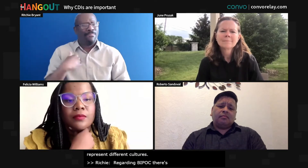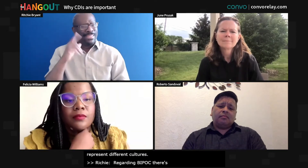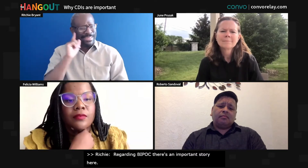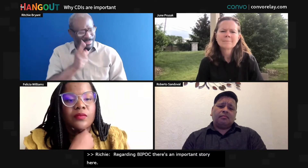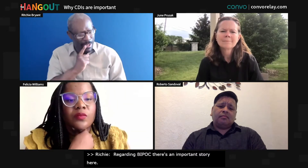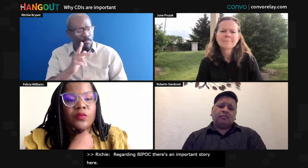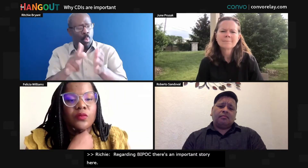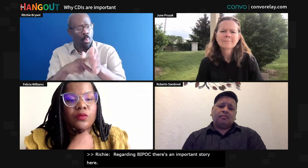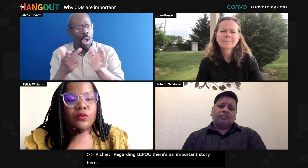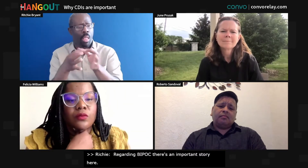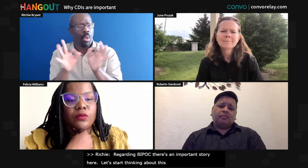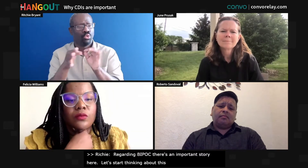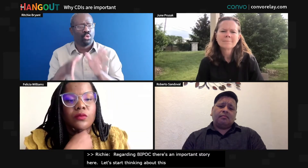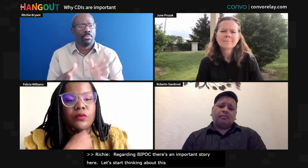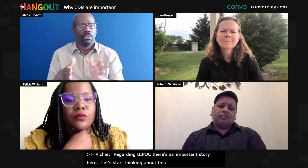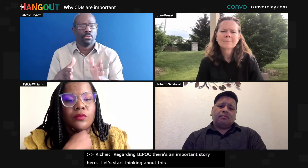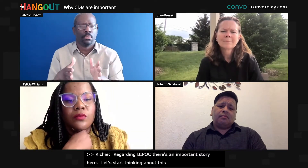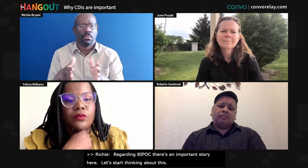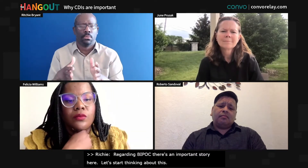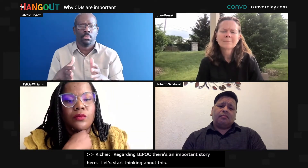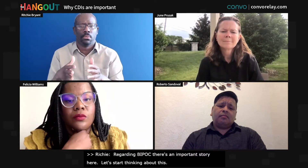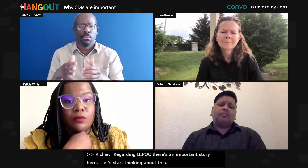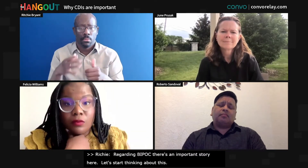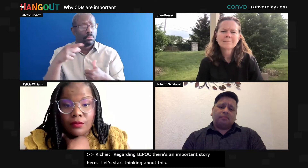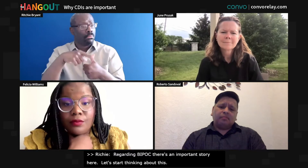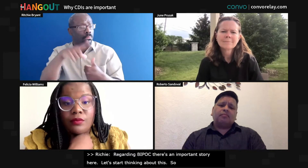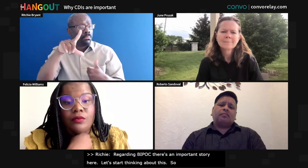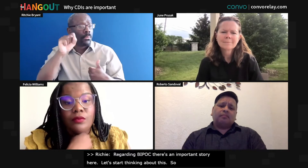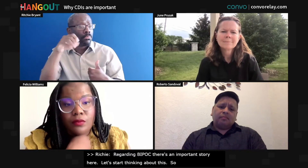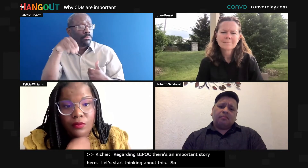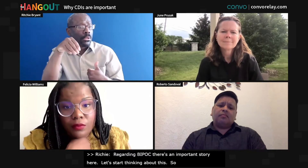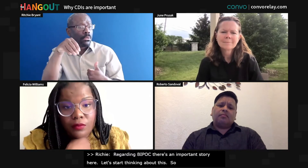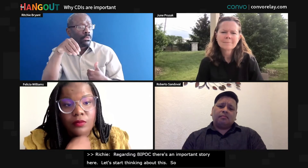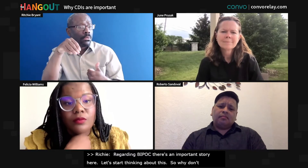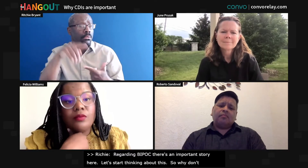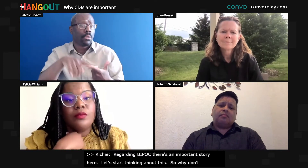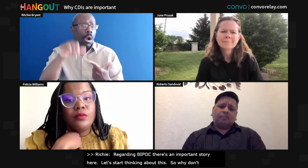this. So why don't we have deaf bilingual interpreters?